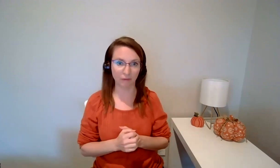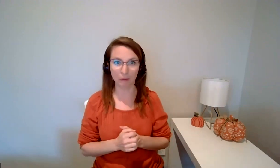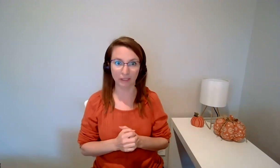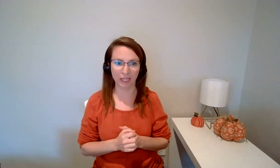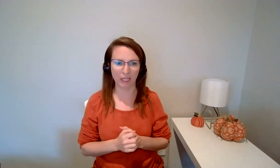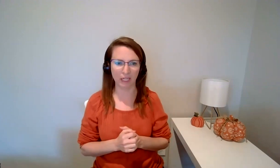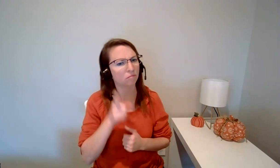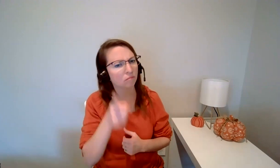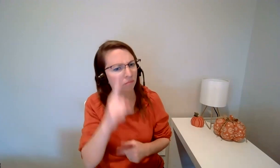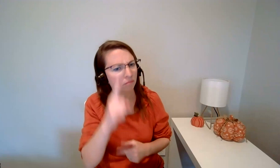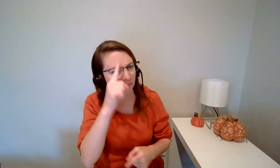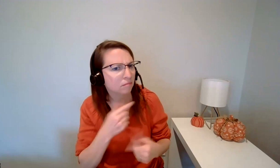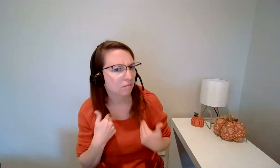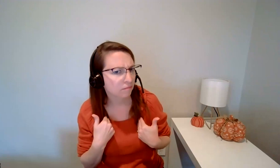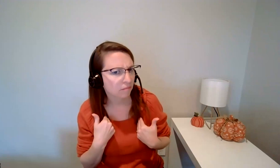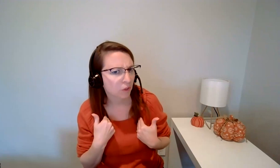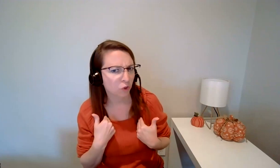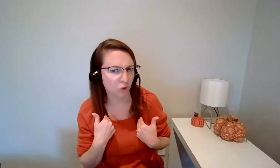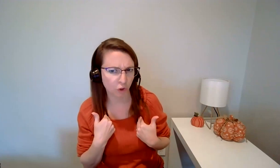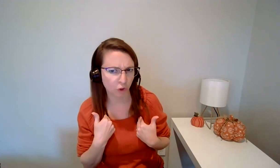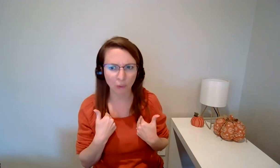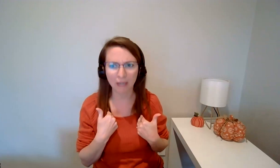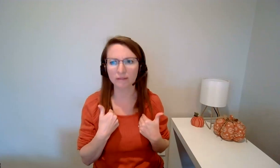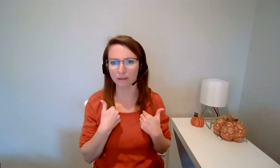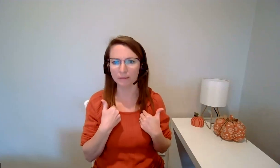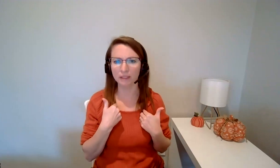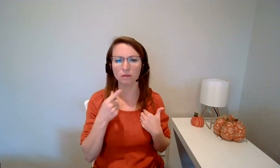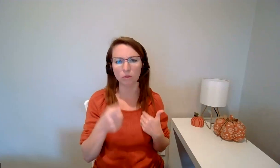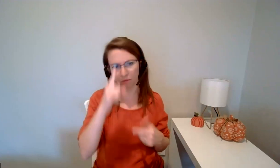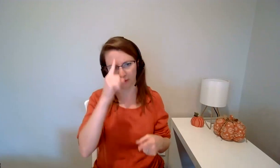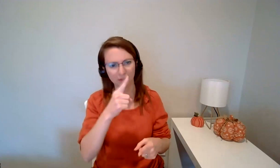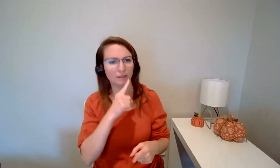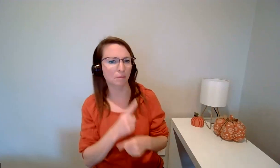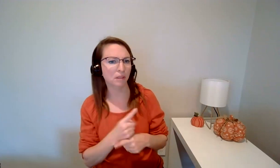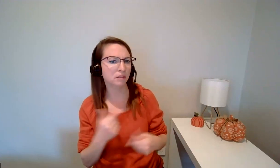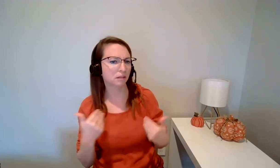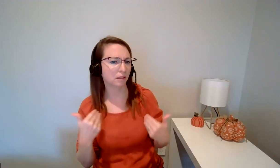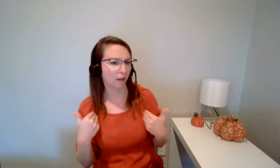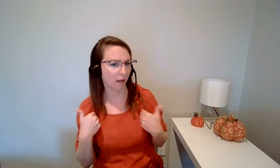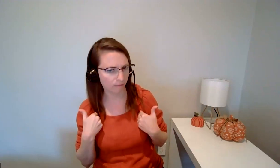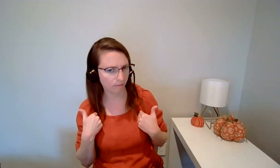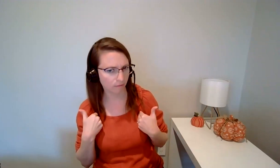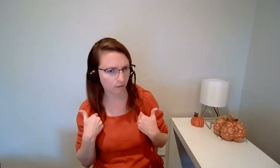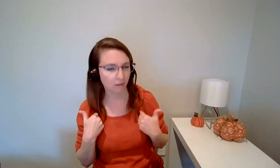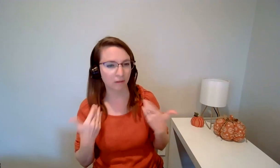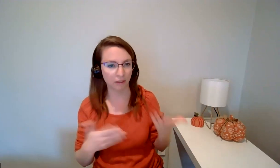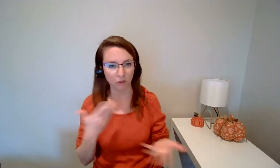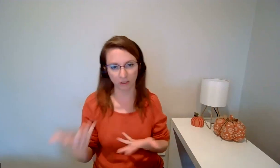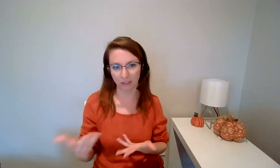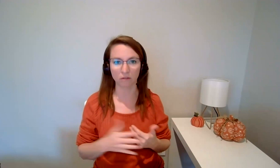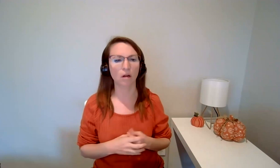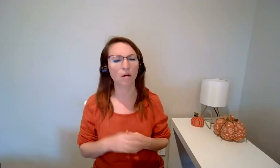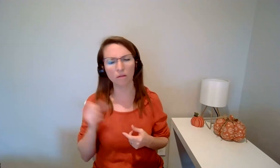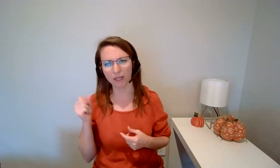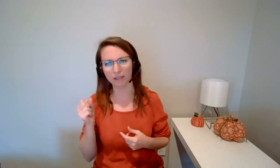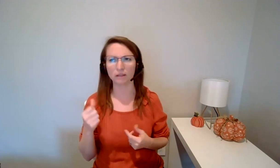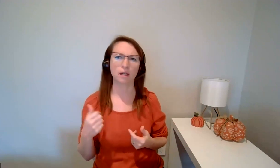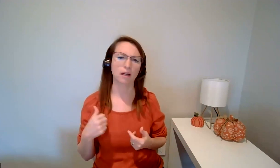were to say, do you have siblings? So you siblings have? Then you could answer, oh yes, I